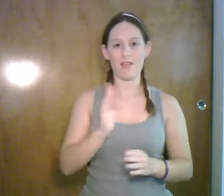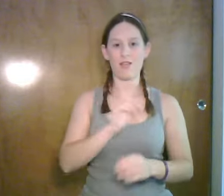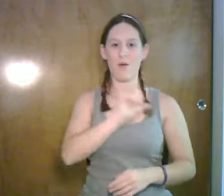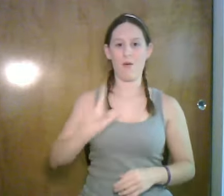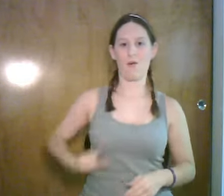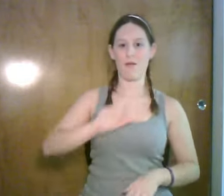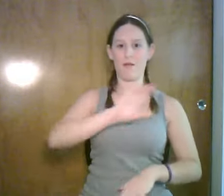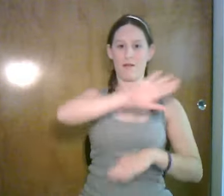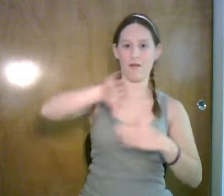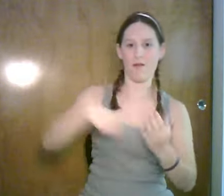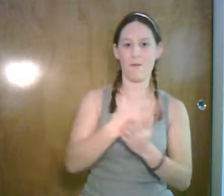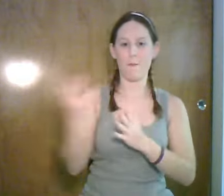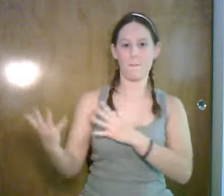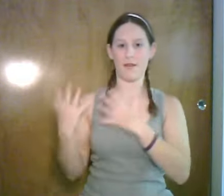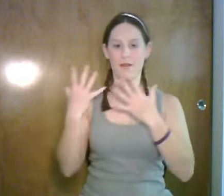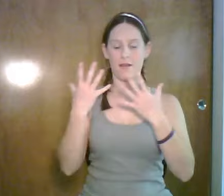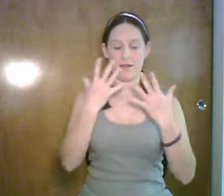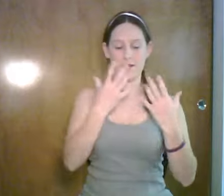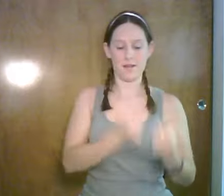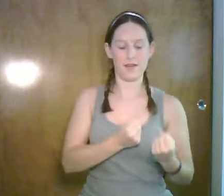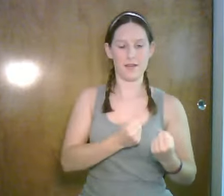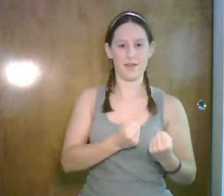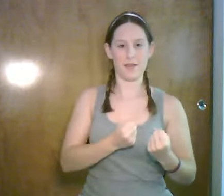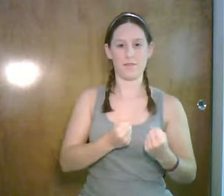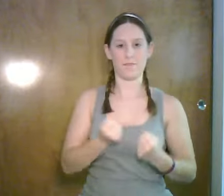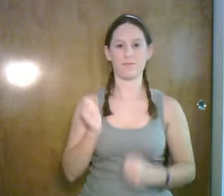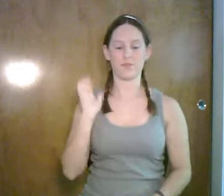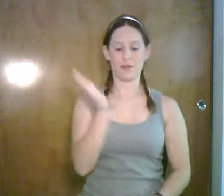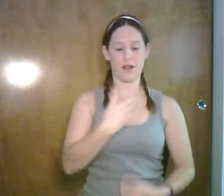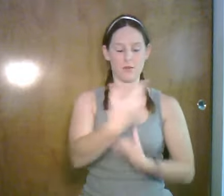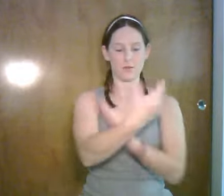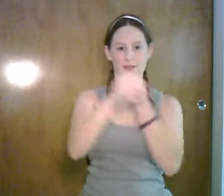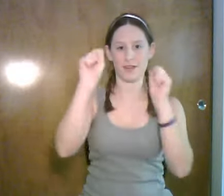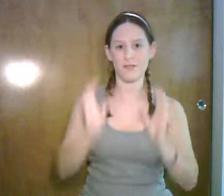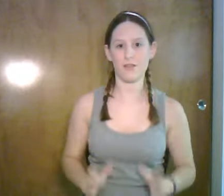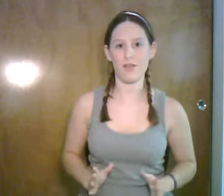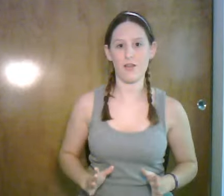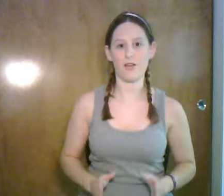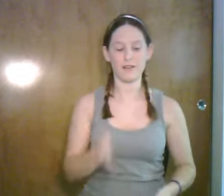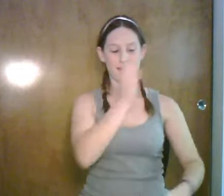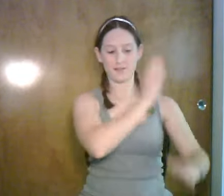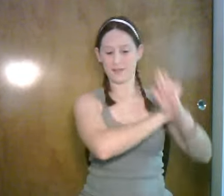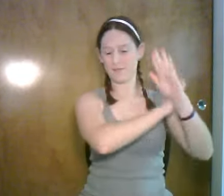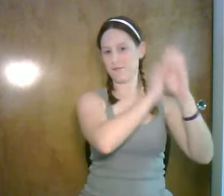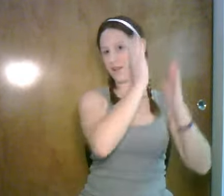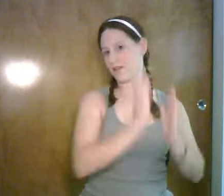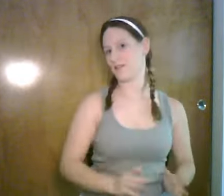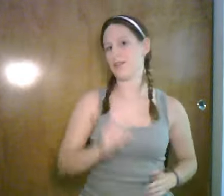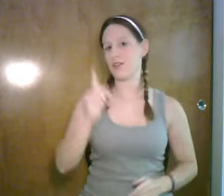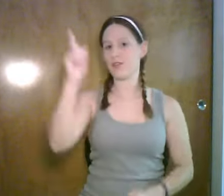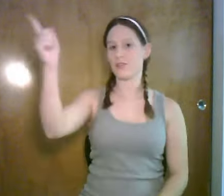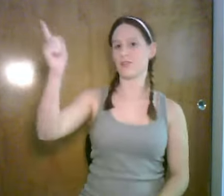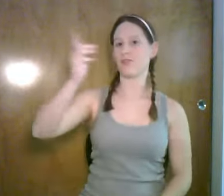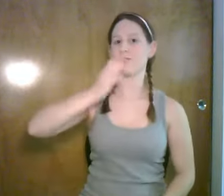Lord Almighty Our Savior, Defender, you